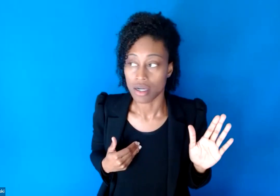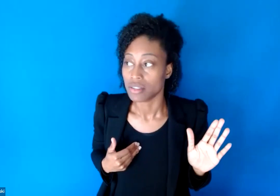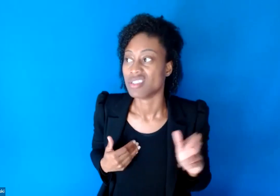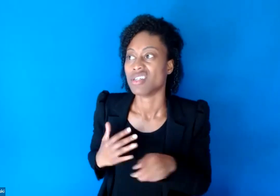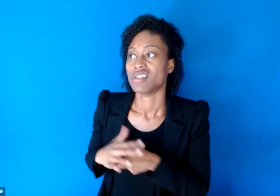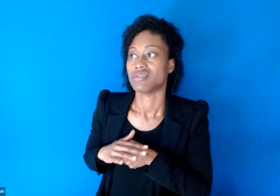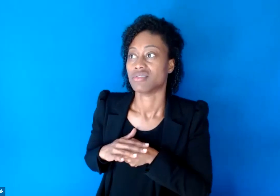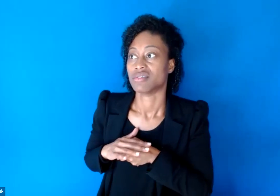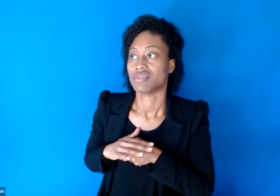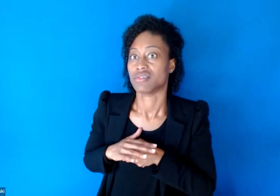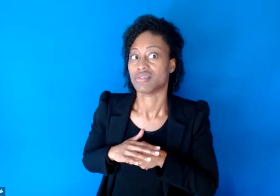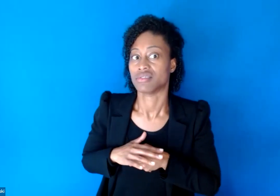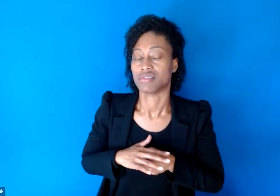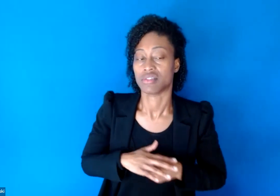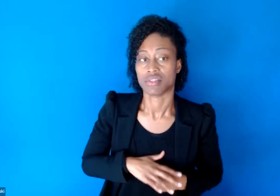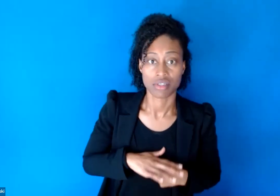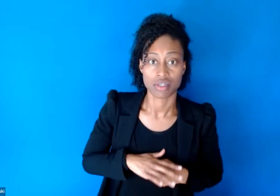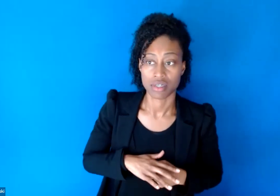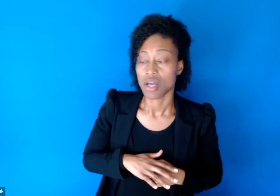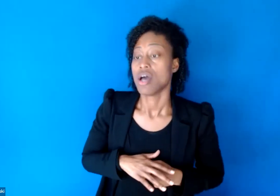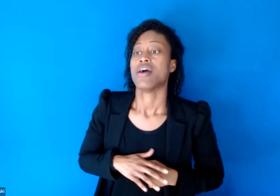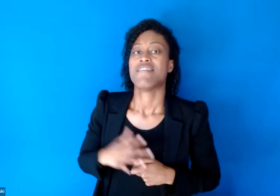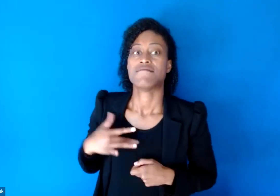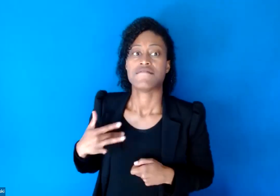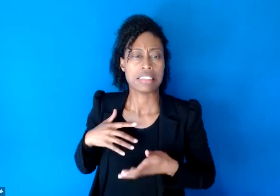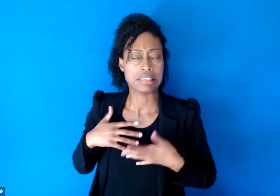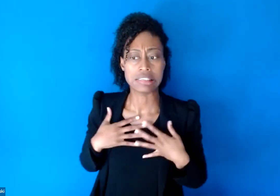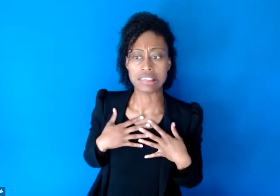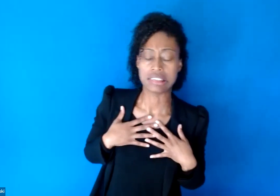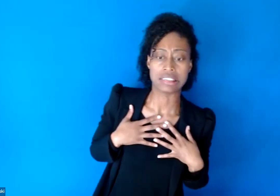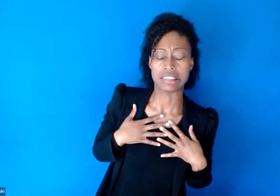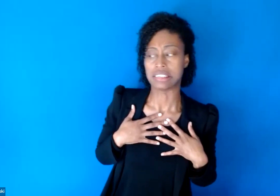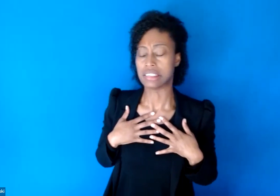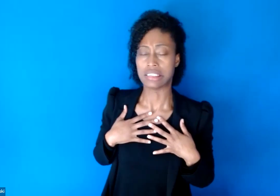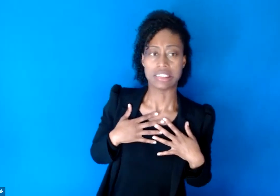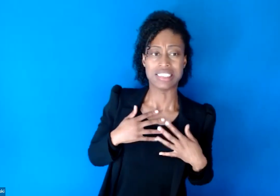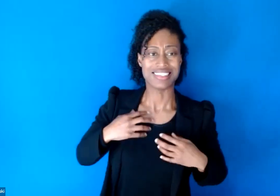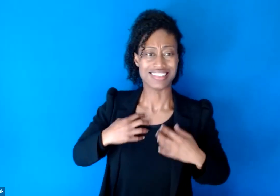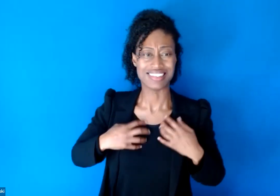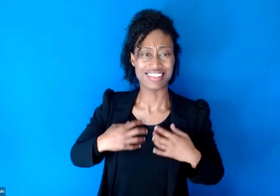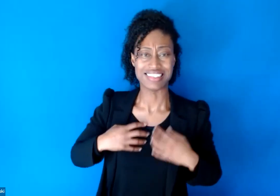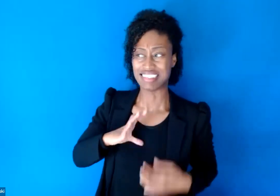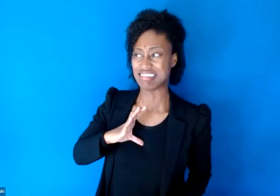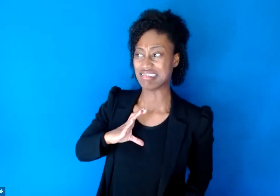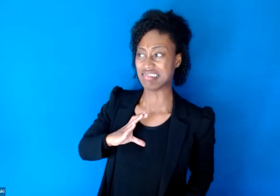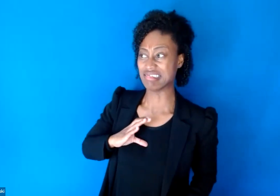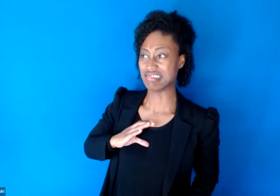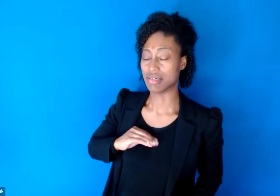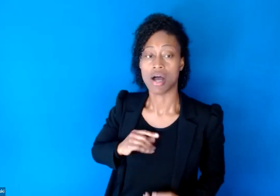turns into an insecurity. That pressure also turns into, hey,